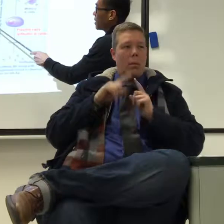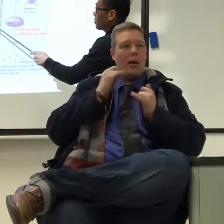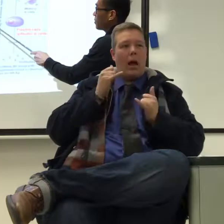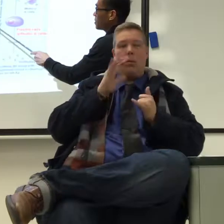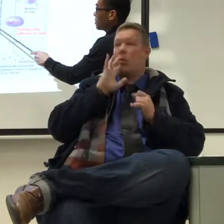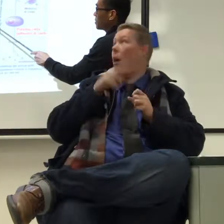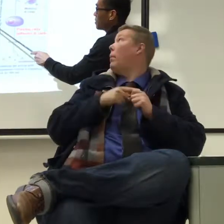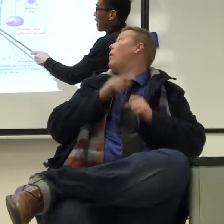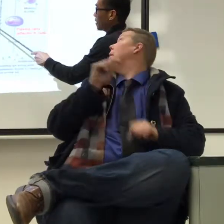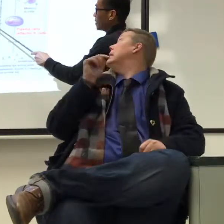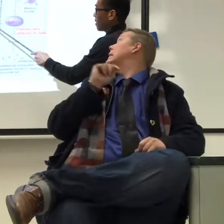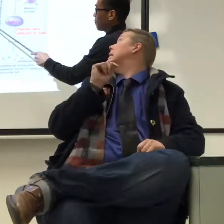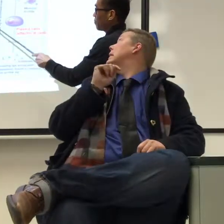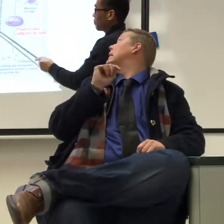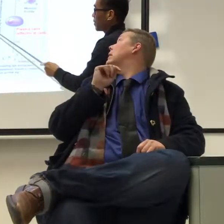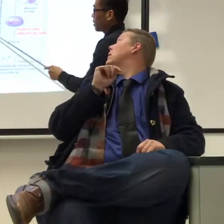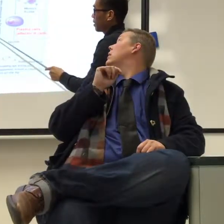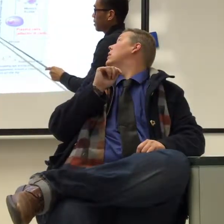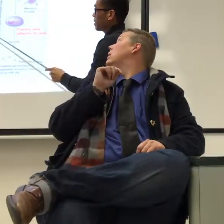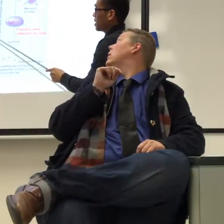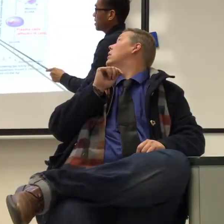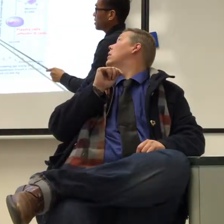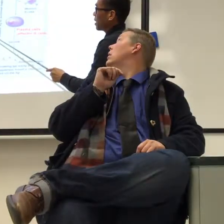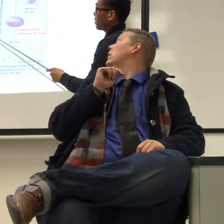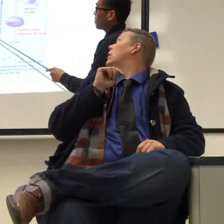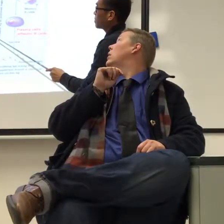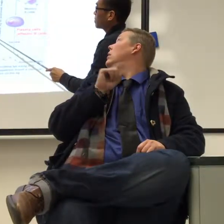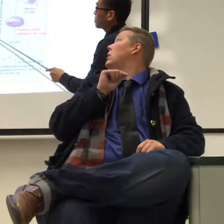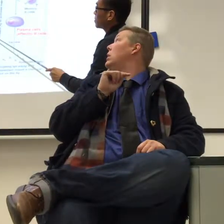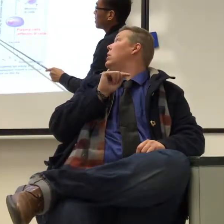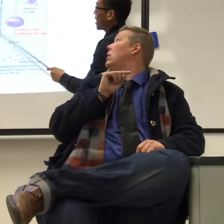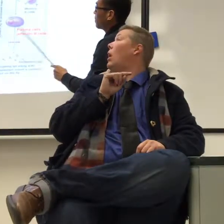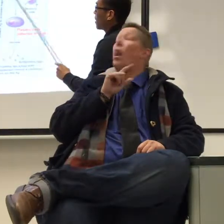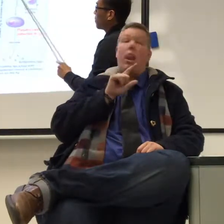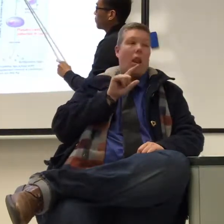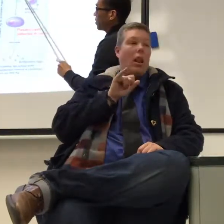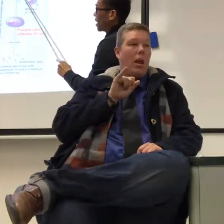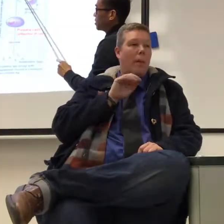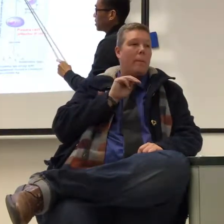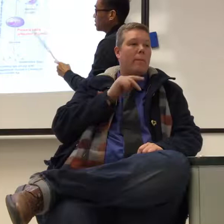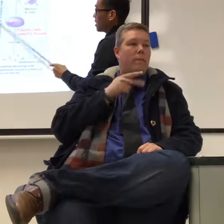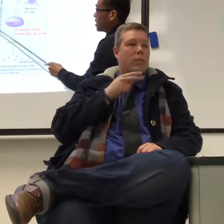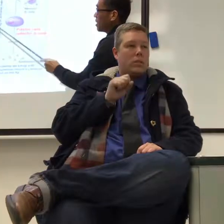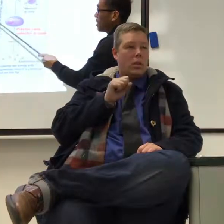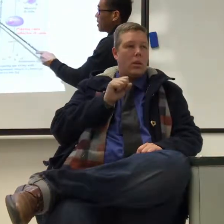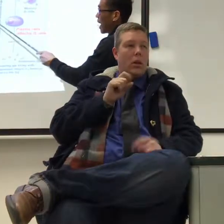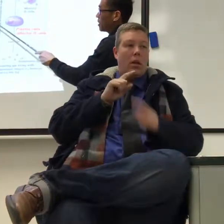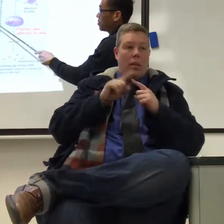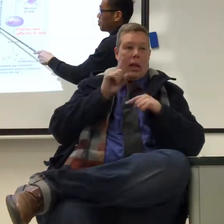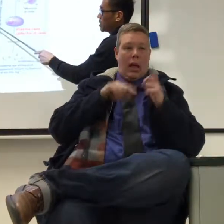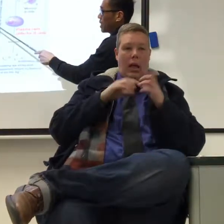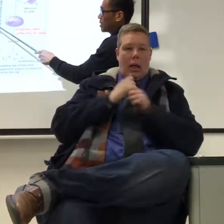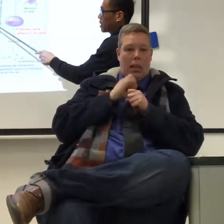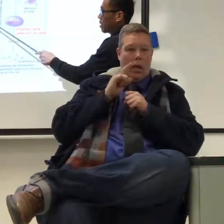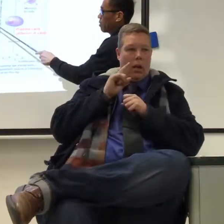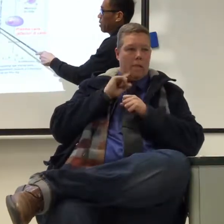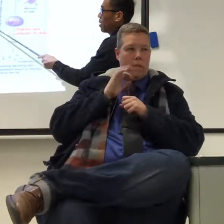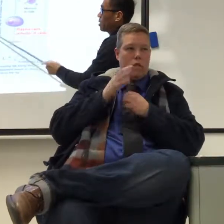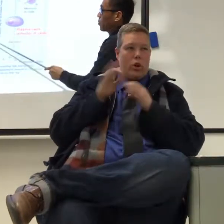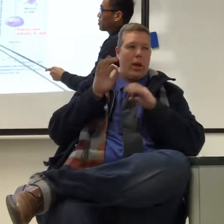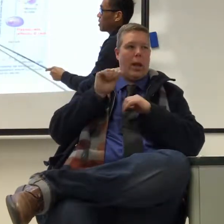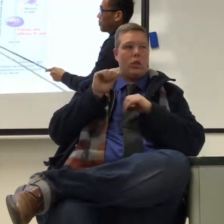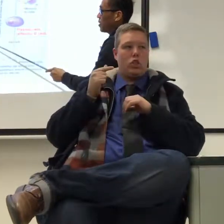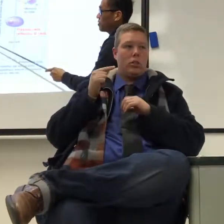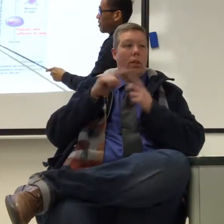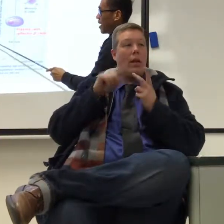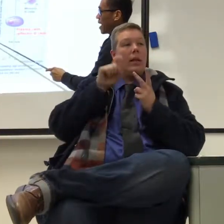And the big difference is that the T cells can't bind the free AGs. They need an antigen-presenting cell